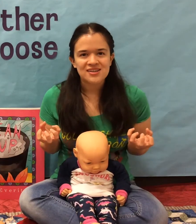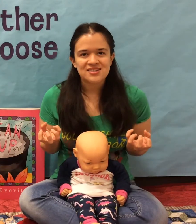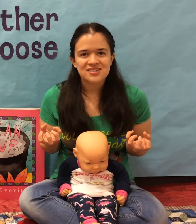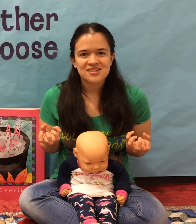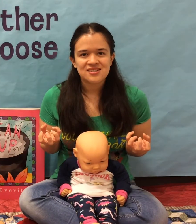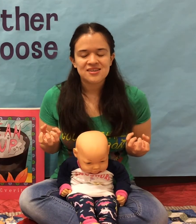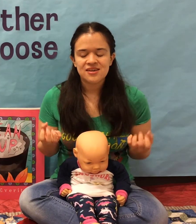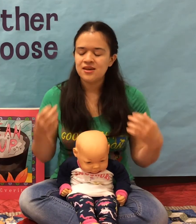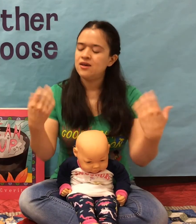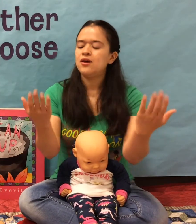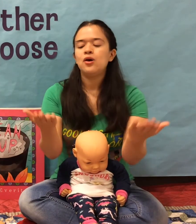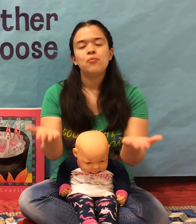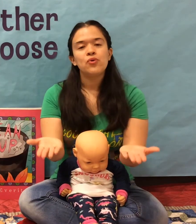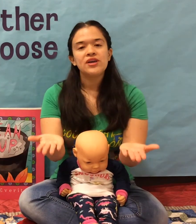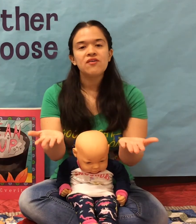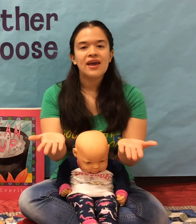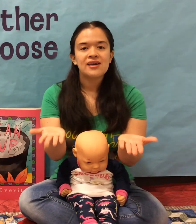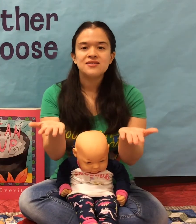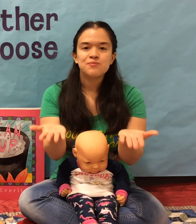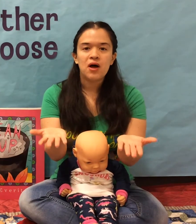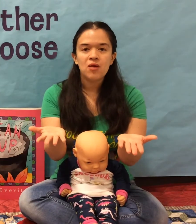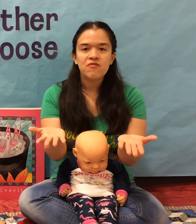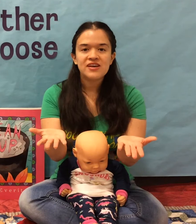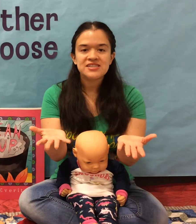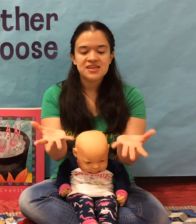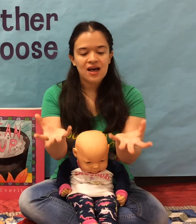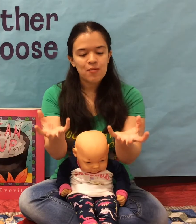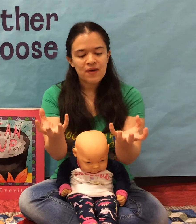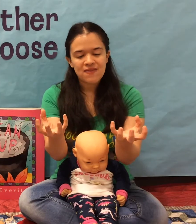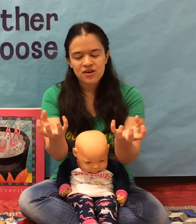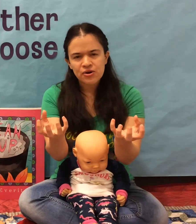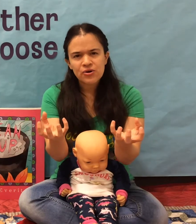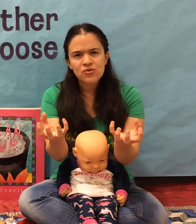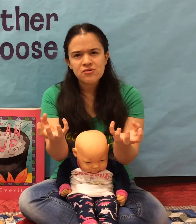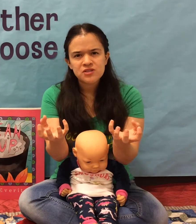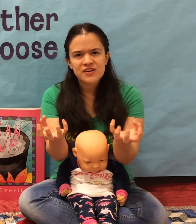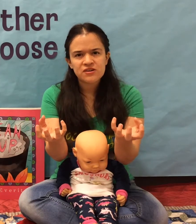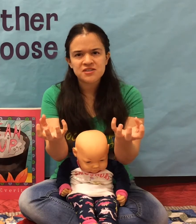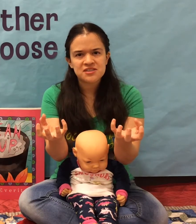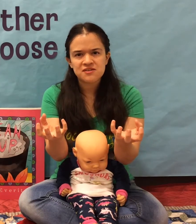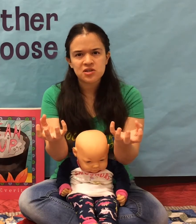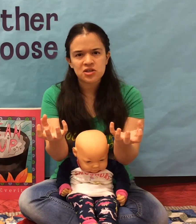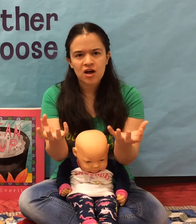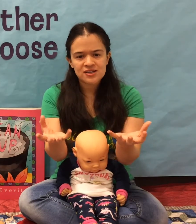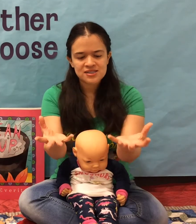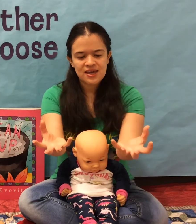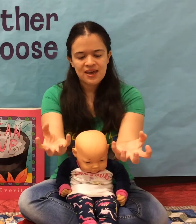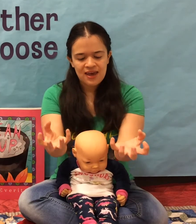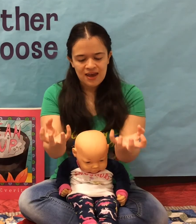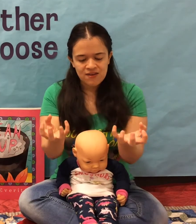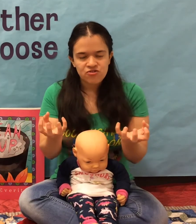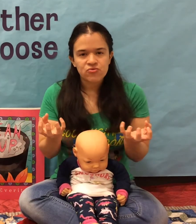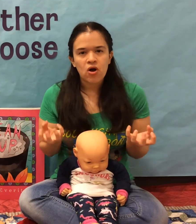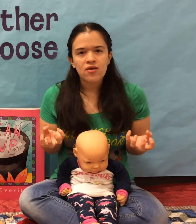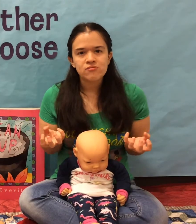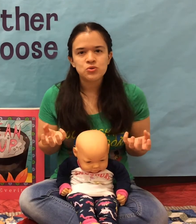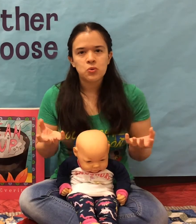want. Bring your hands palm facing up and then curl those fingers into little claws and then draw them towards